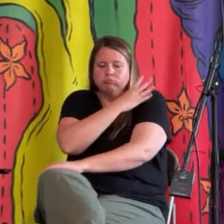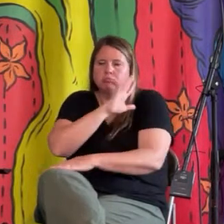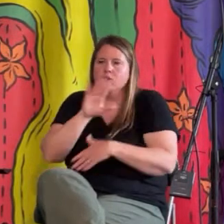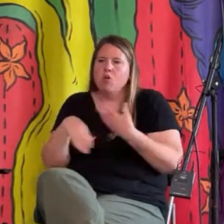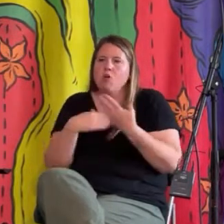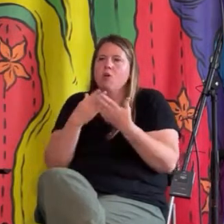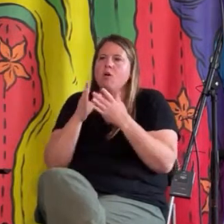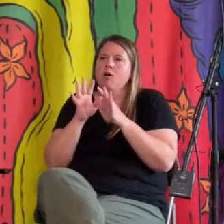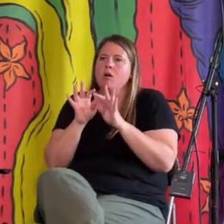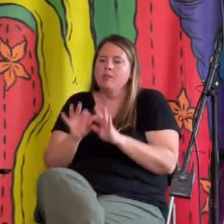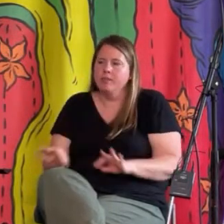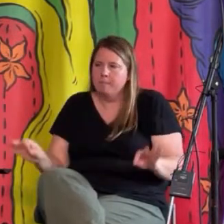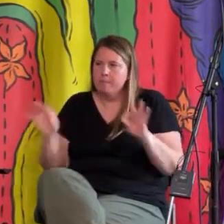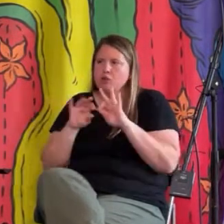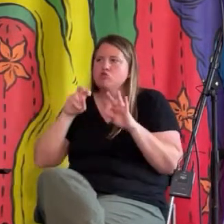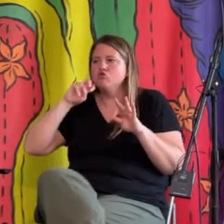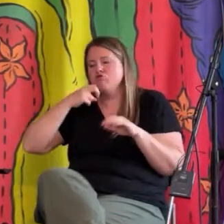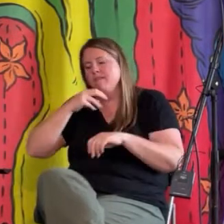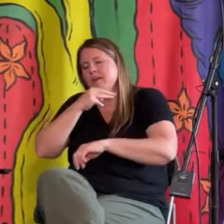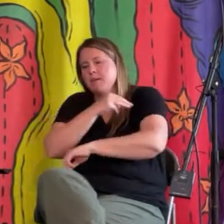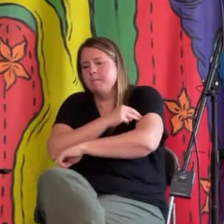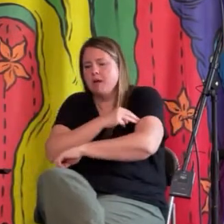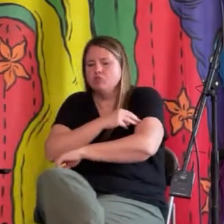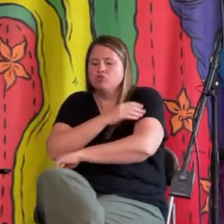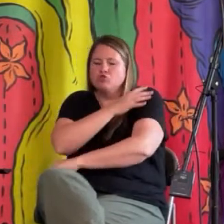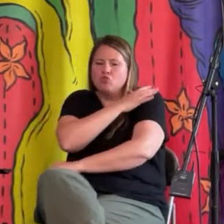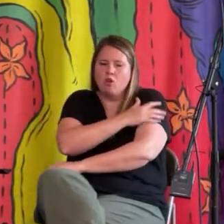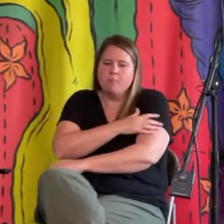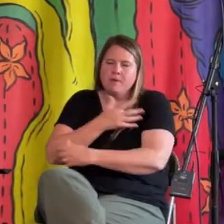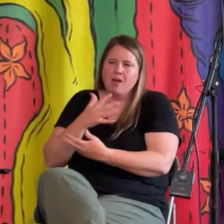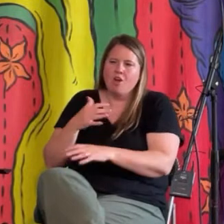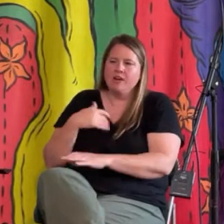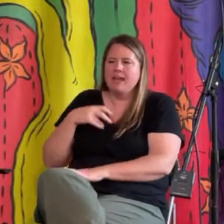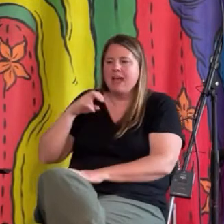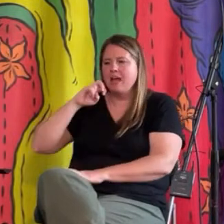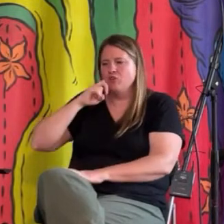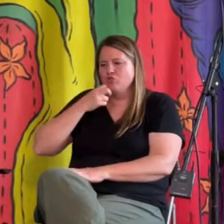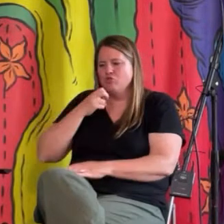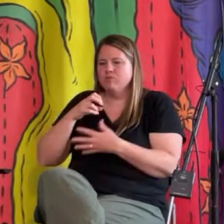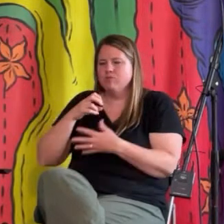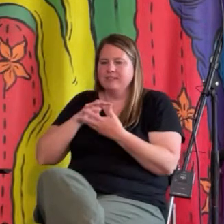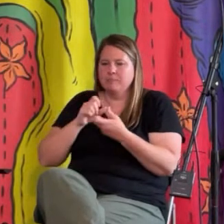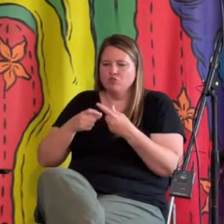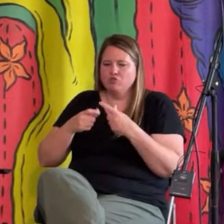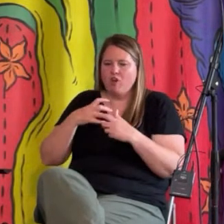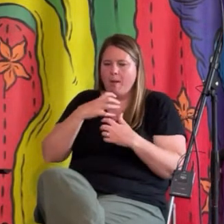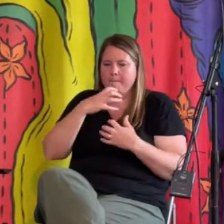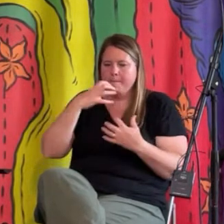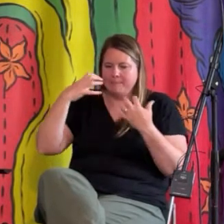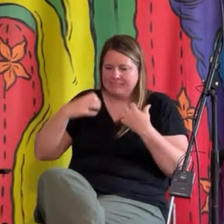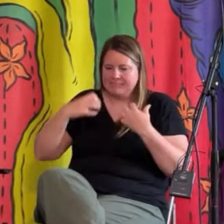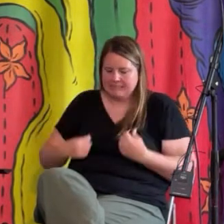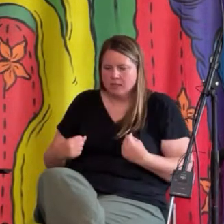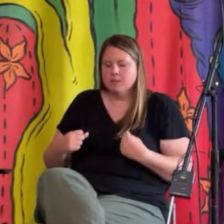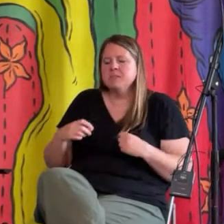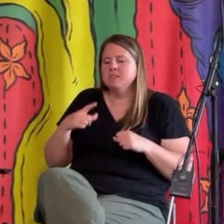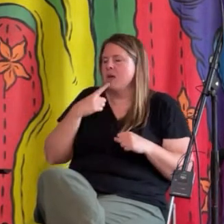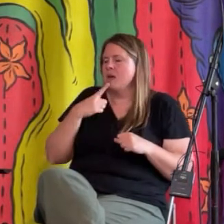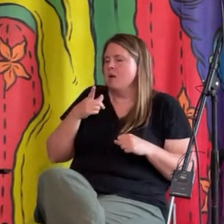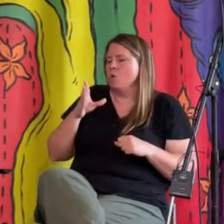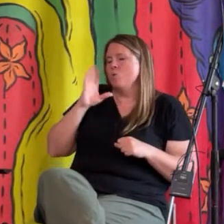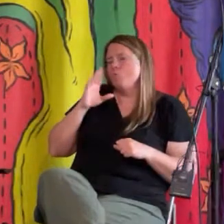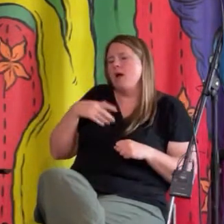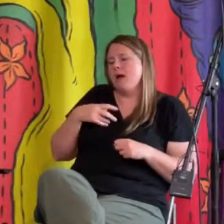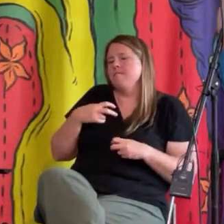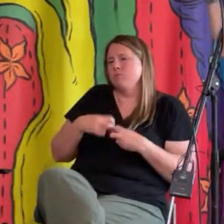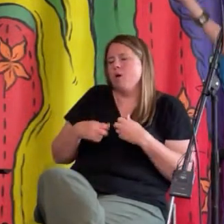in your arm. And because I already had nerve damage from my mastectomy, she said, you will have problems with that